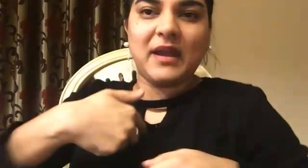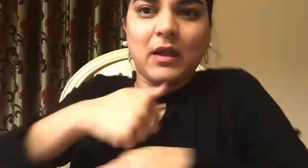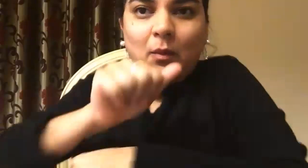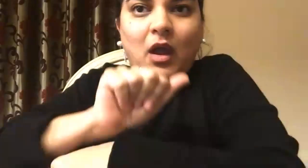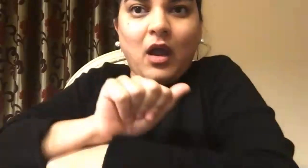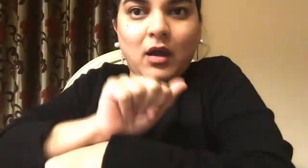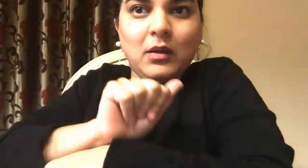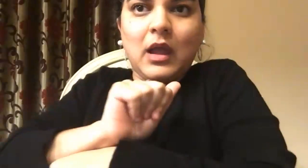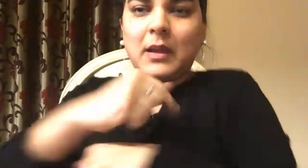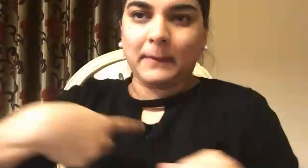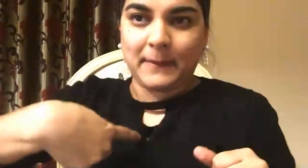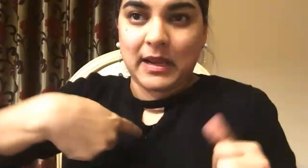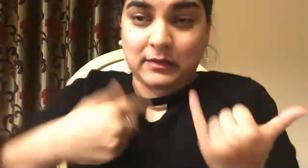to be the starting points.